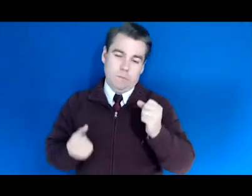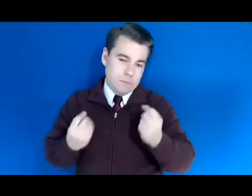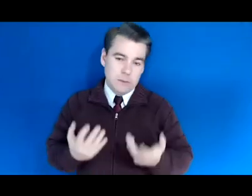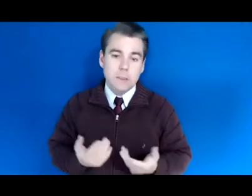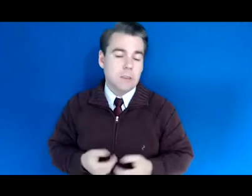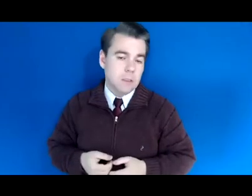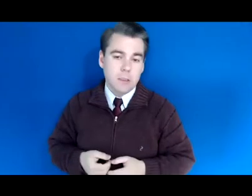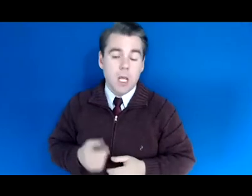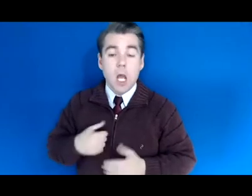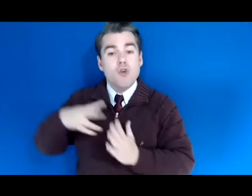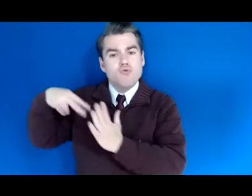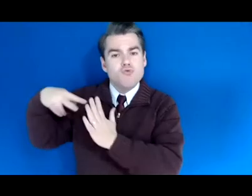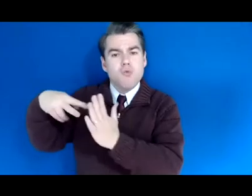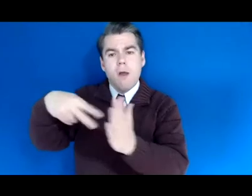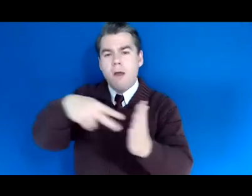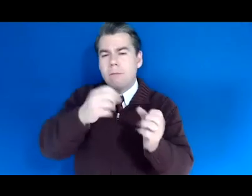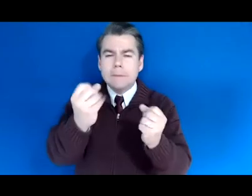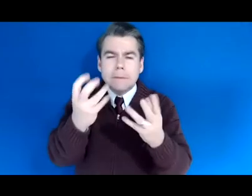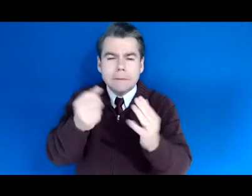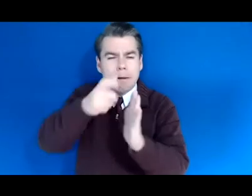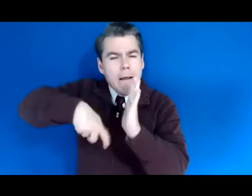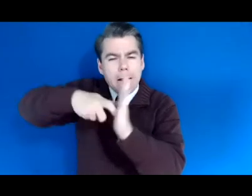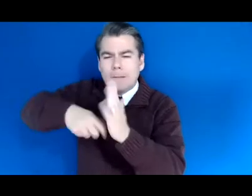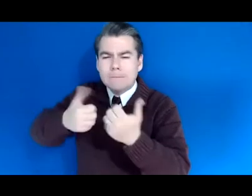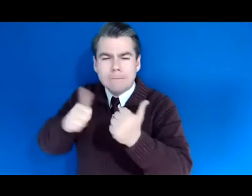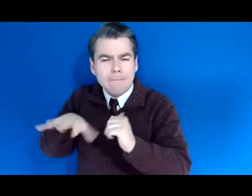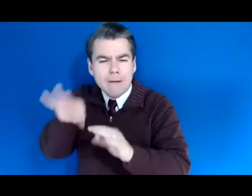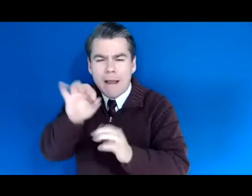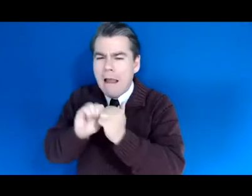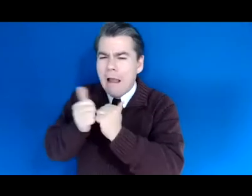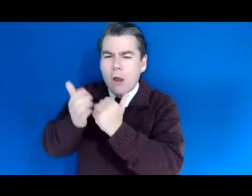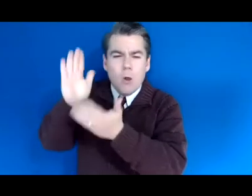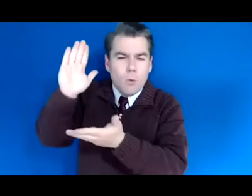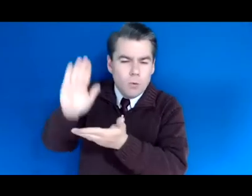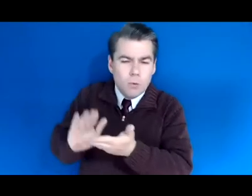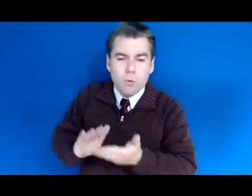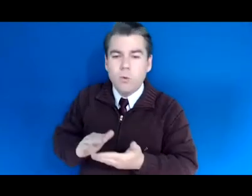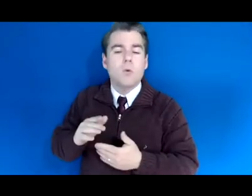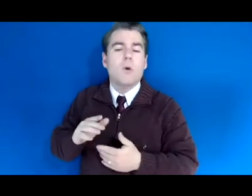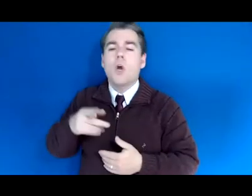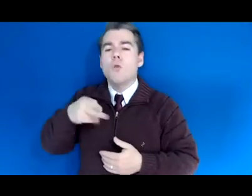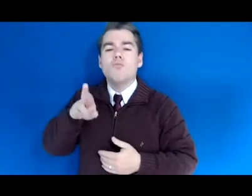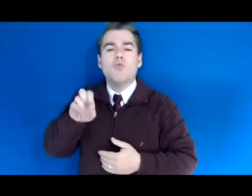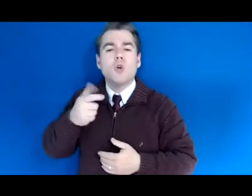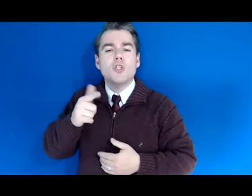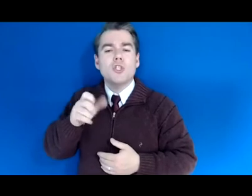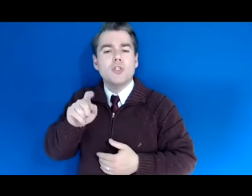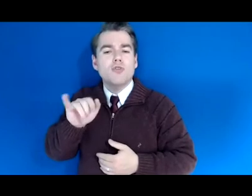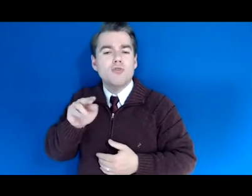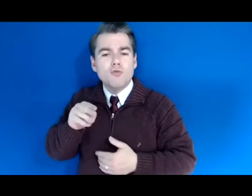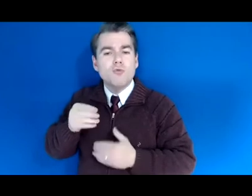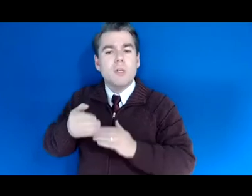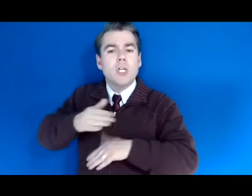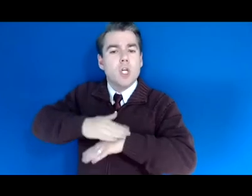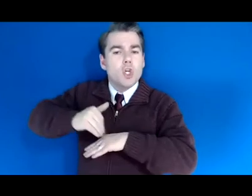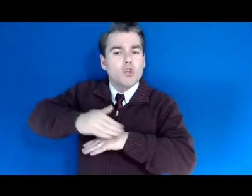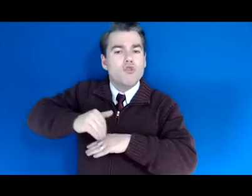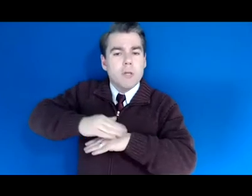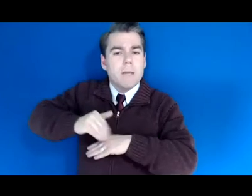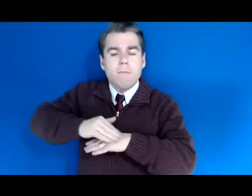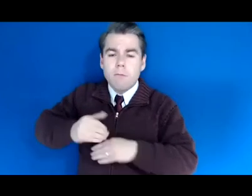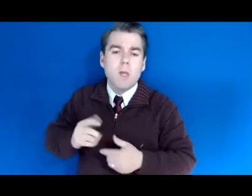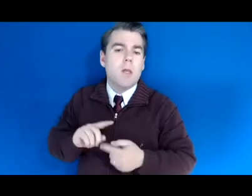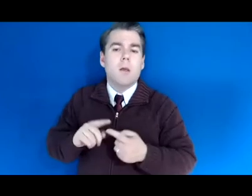holistic articles trying to find relief. I tried progesterone cream with some success, but not complete relief